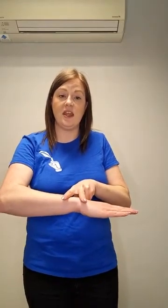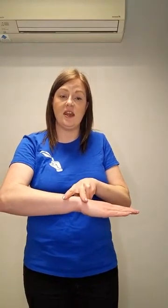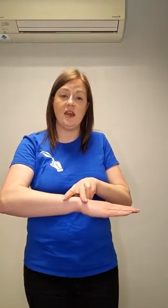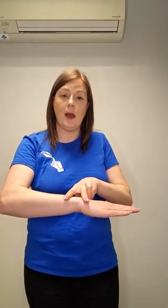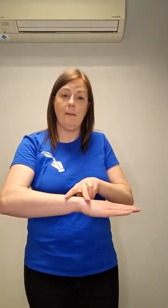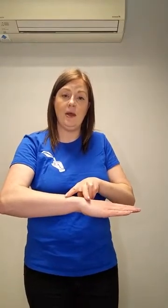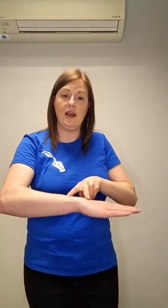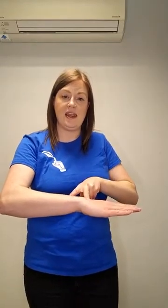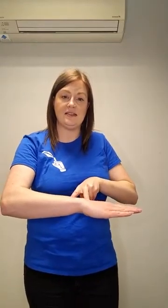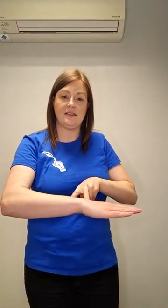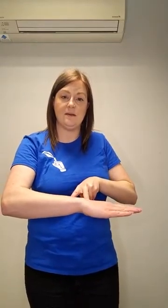in, police.